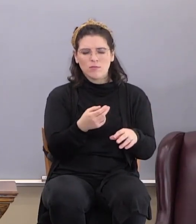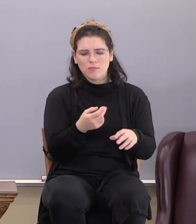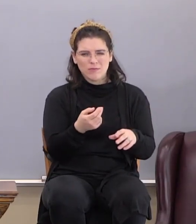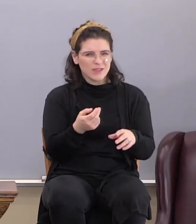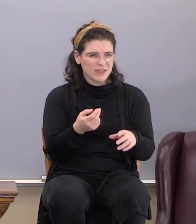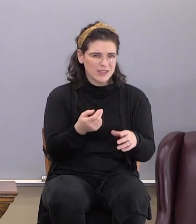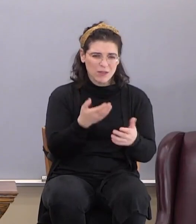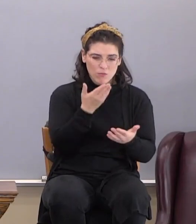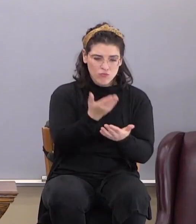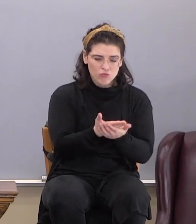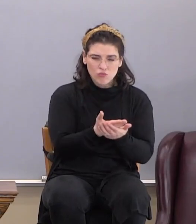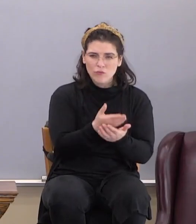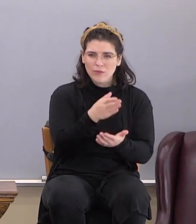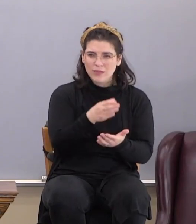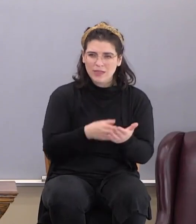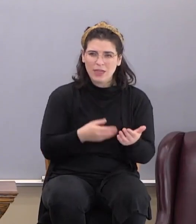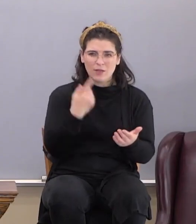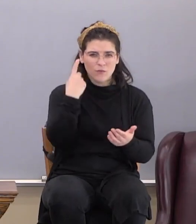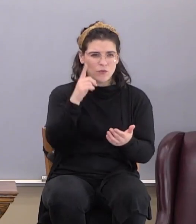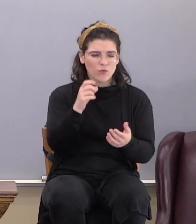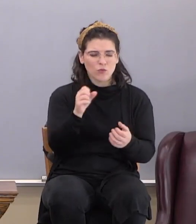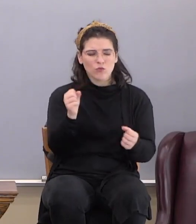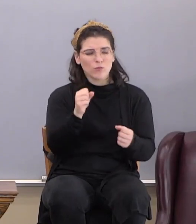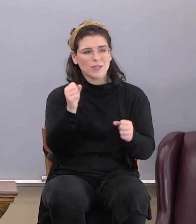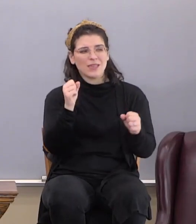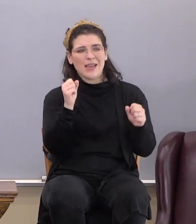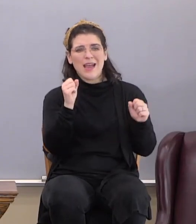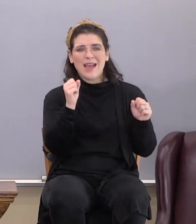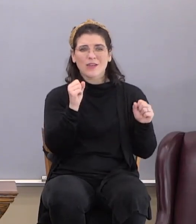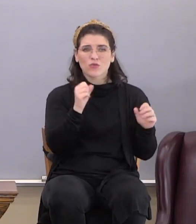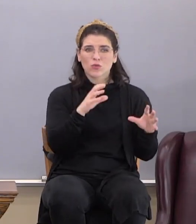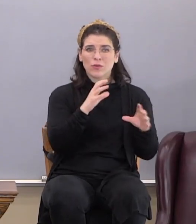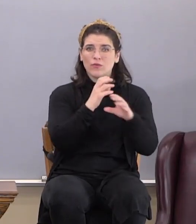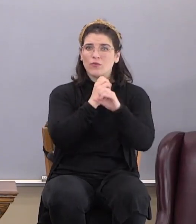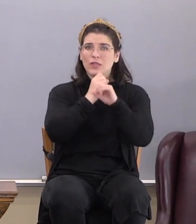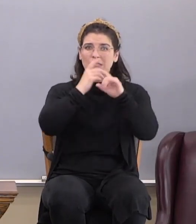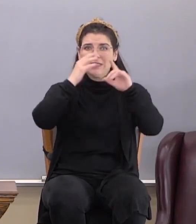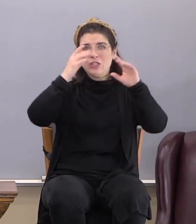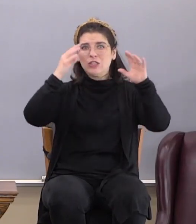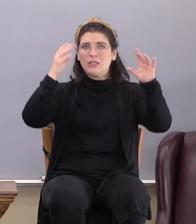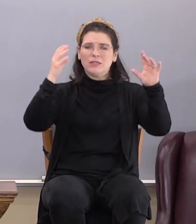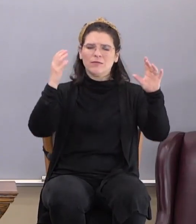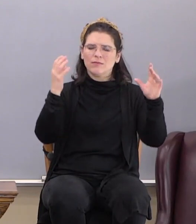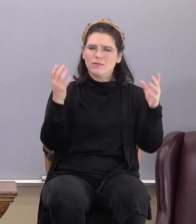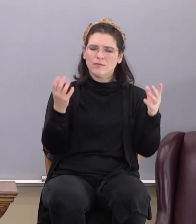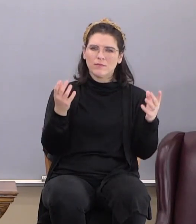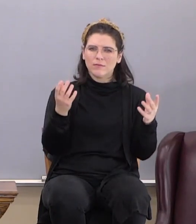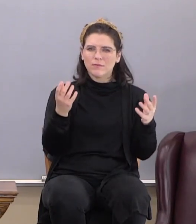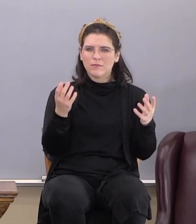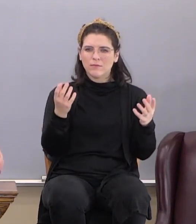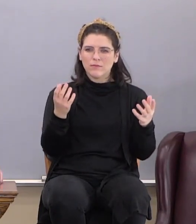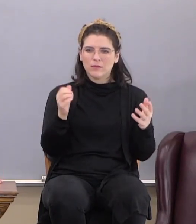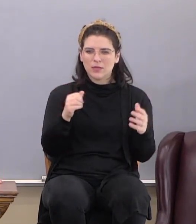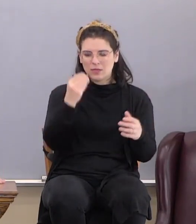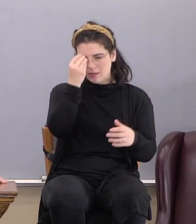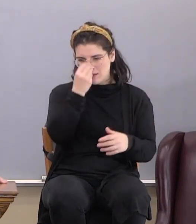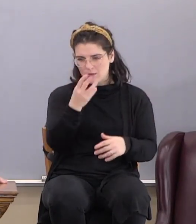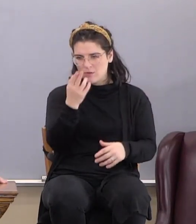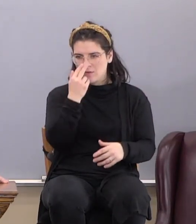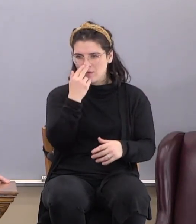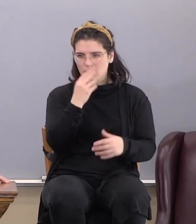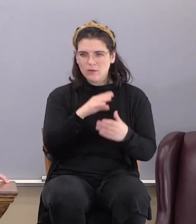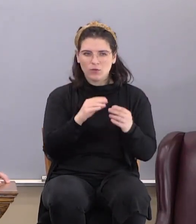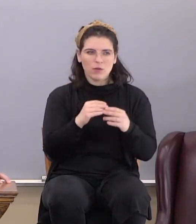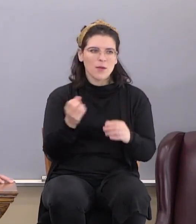Is this a proof text for supernatural visions of Jesus? I got to tell you a funny story. Back